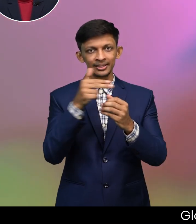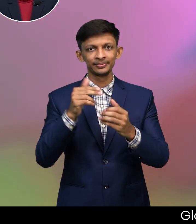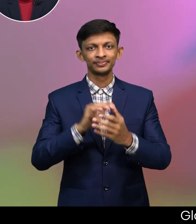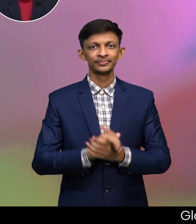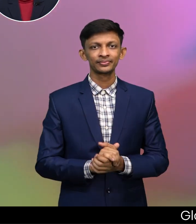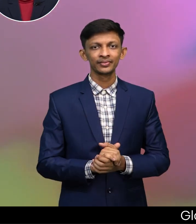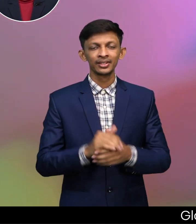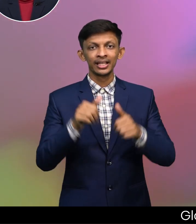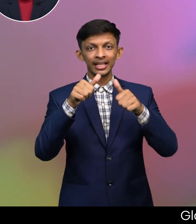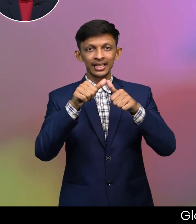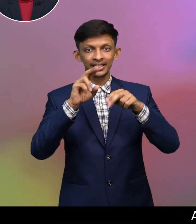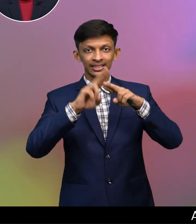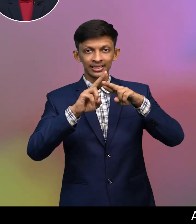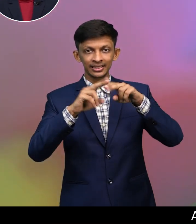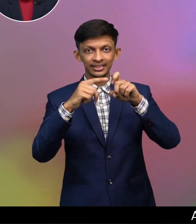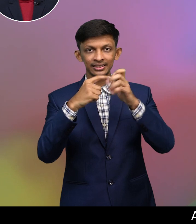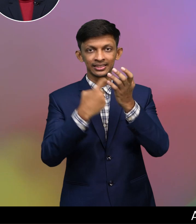composition of urine,